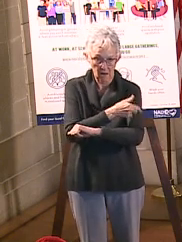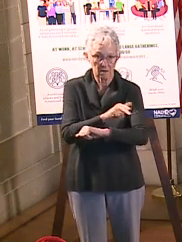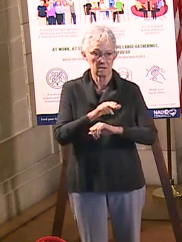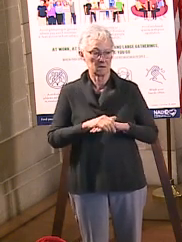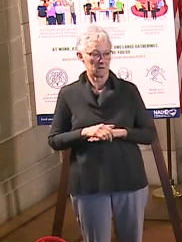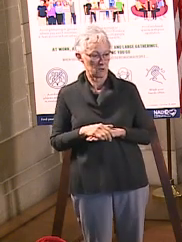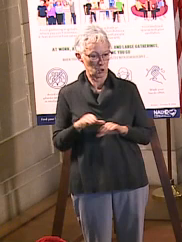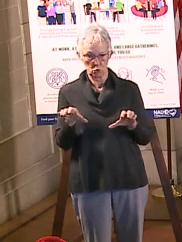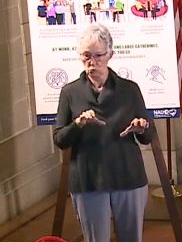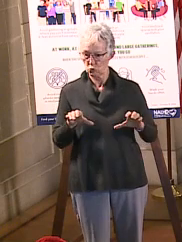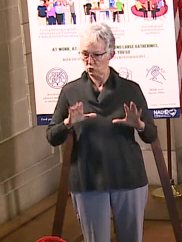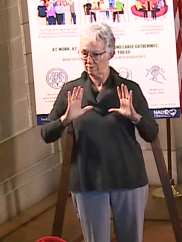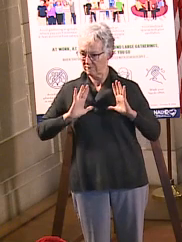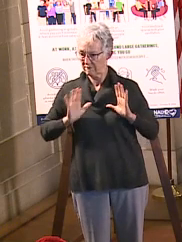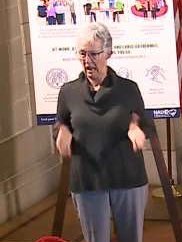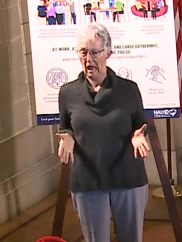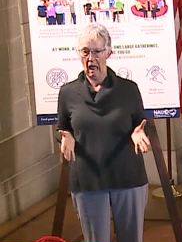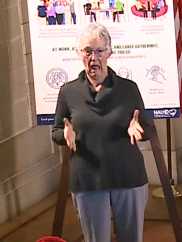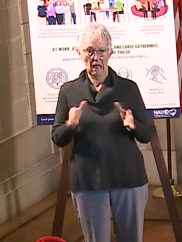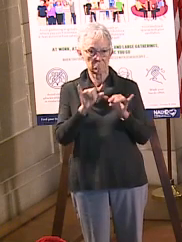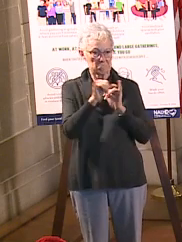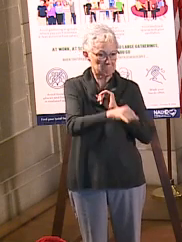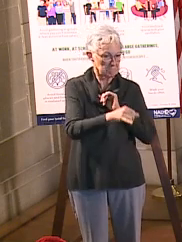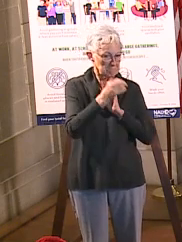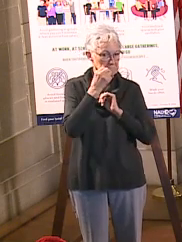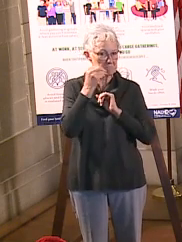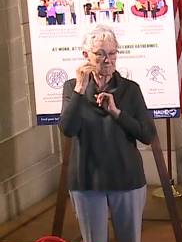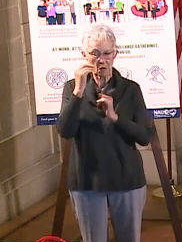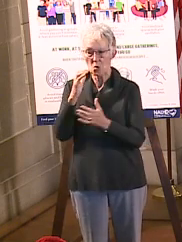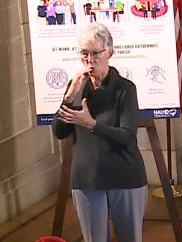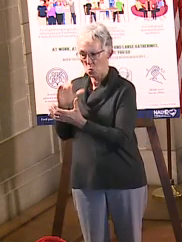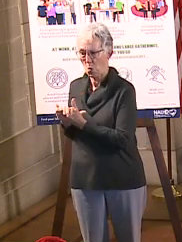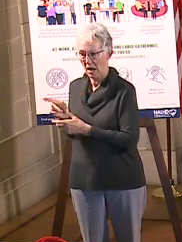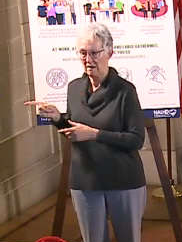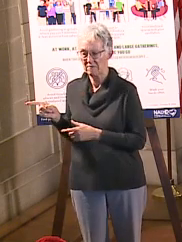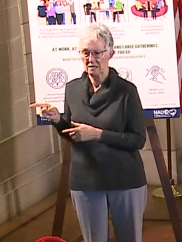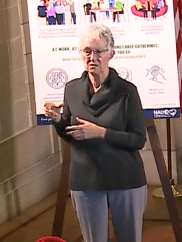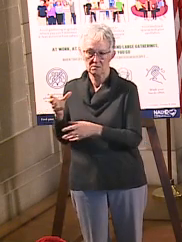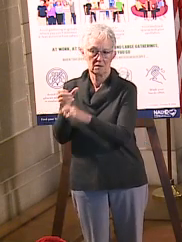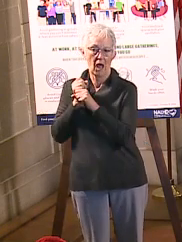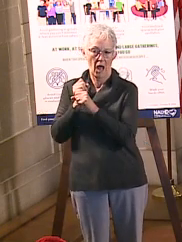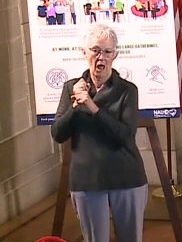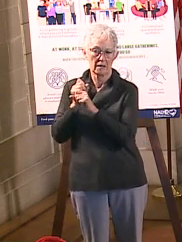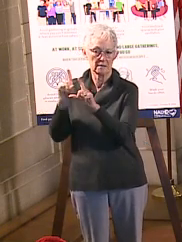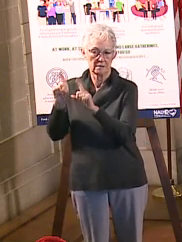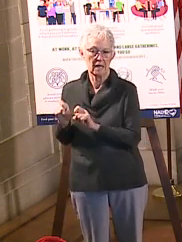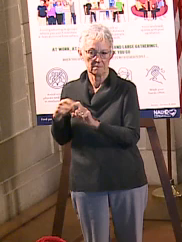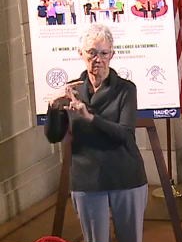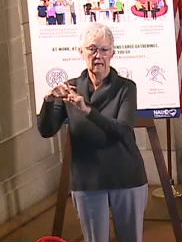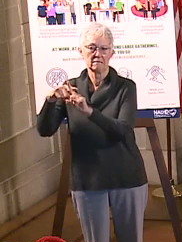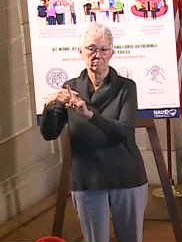was doing fine. We spent the time at home, me and my wife. She ended up having a positive test, so we were quarantined at the same